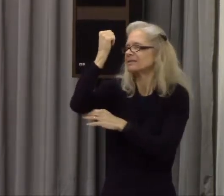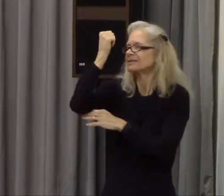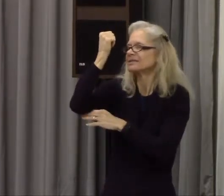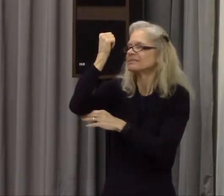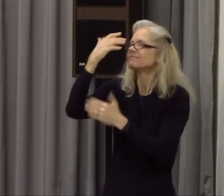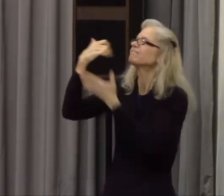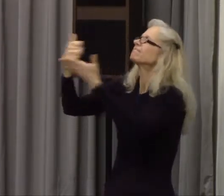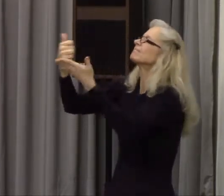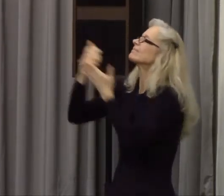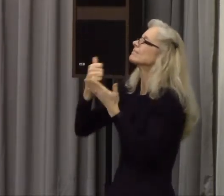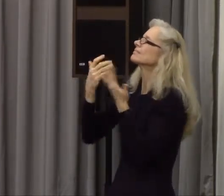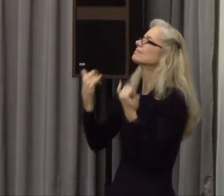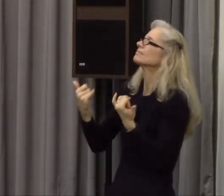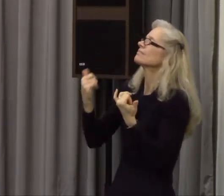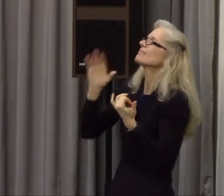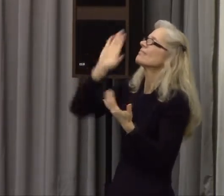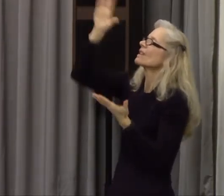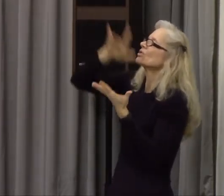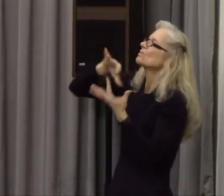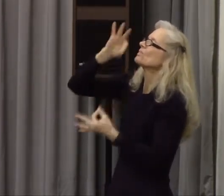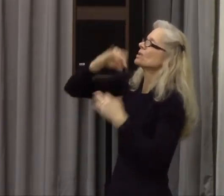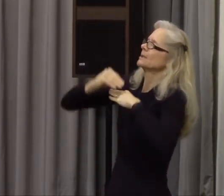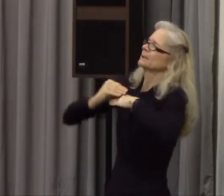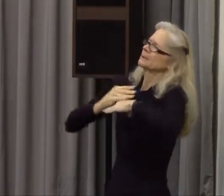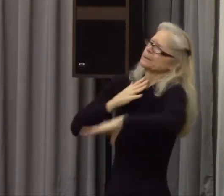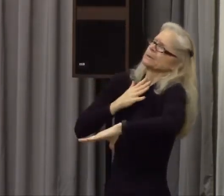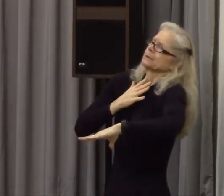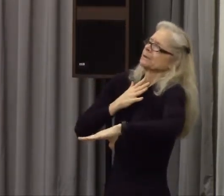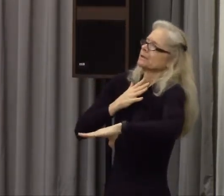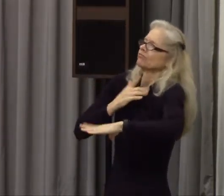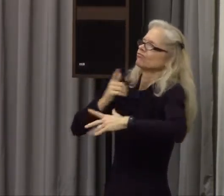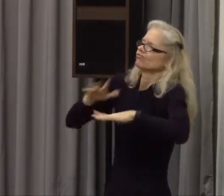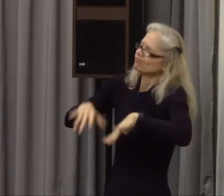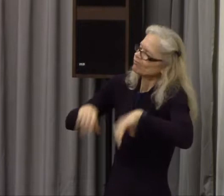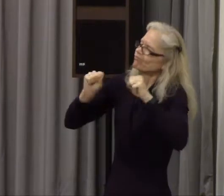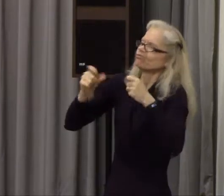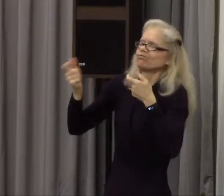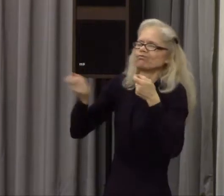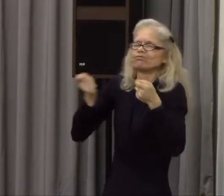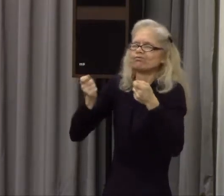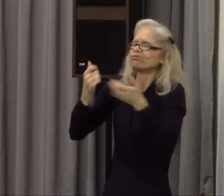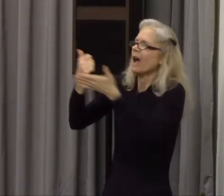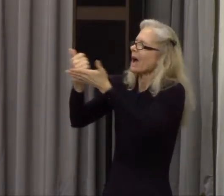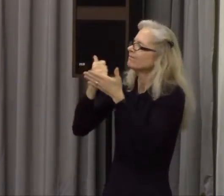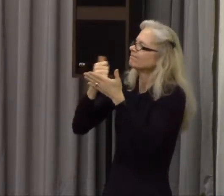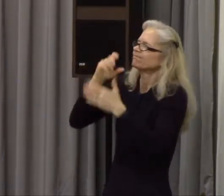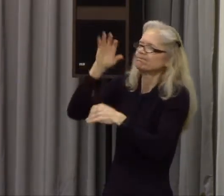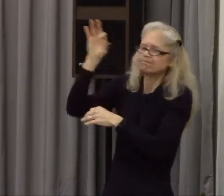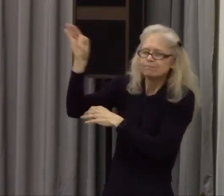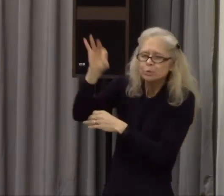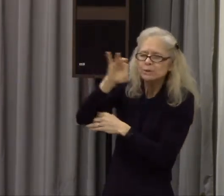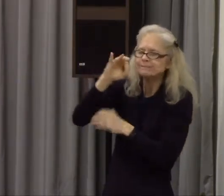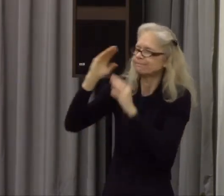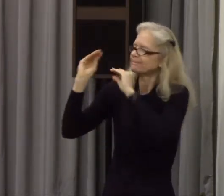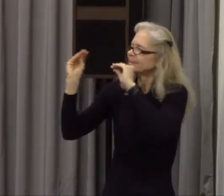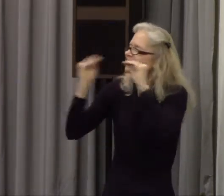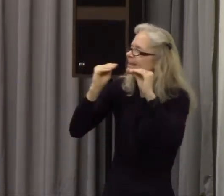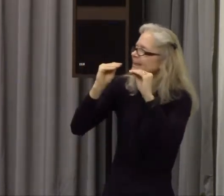and preach that which you've laid on my heart for the church this morning. Fill my dear life with your Spirit, relay the message and sign.